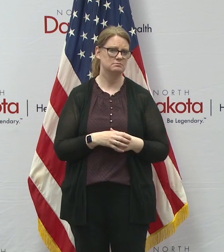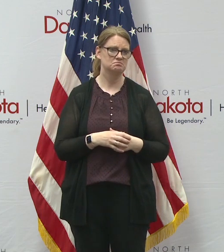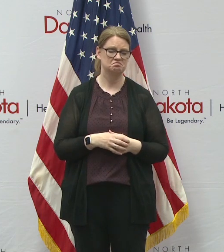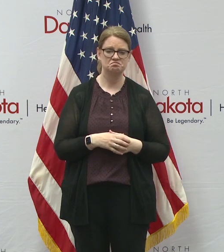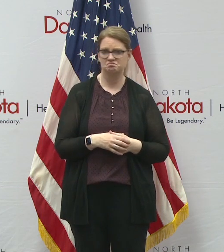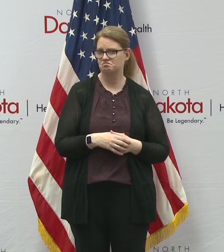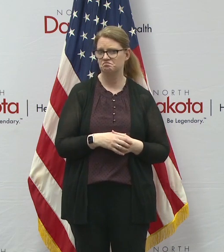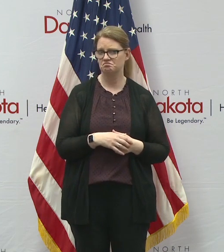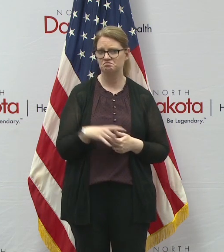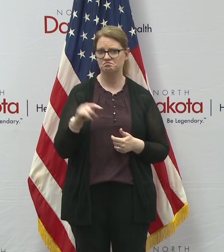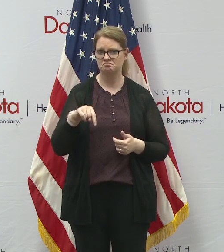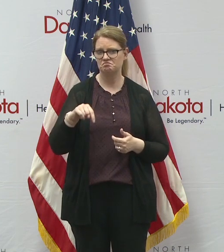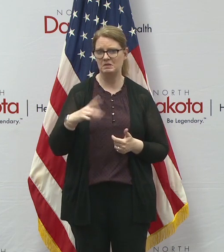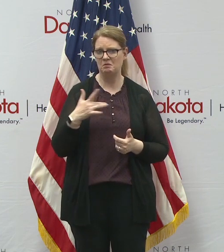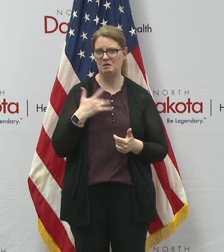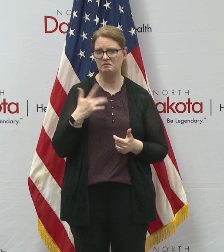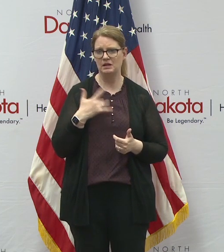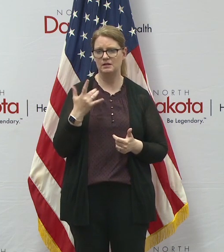feel like we're